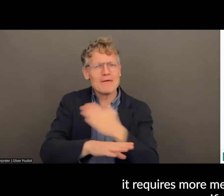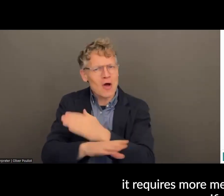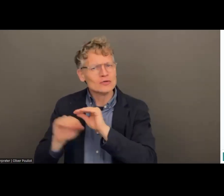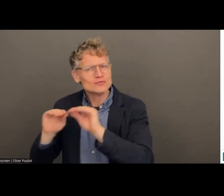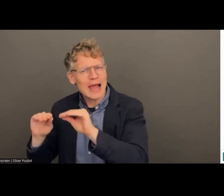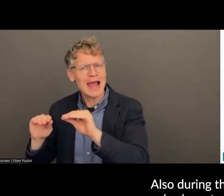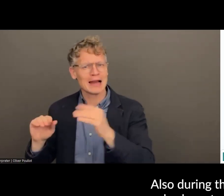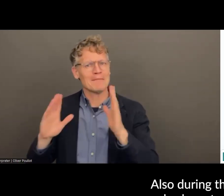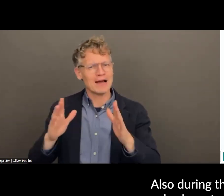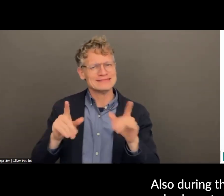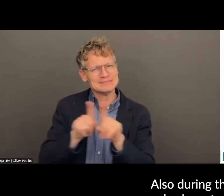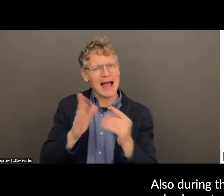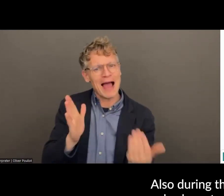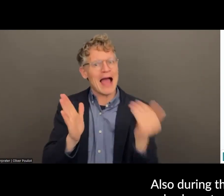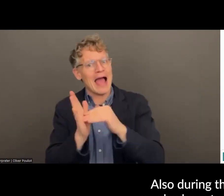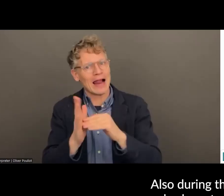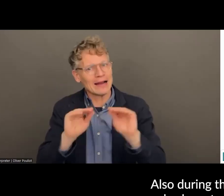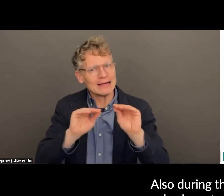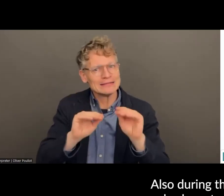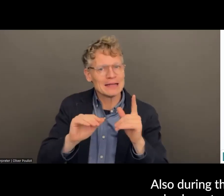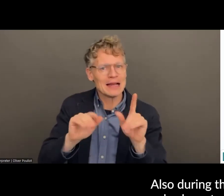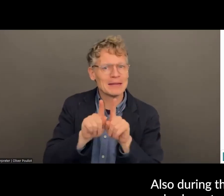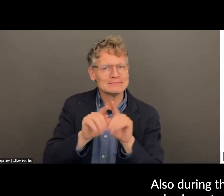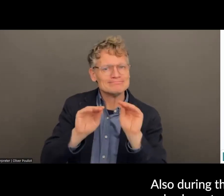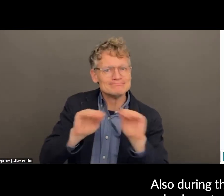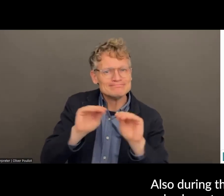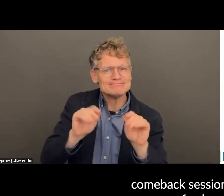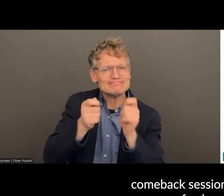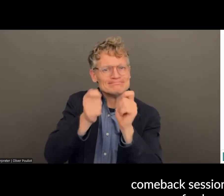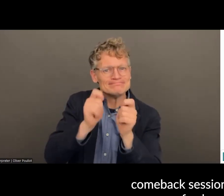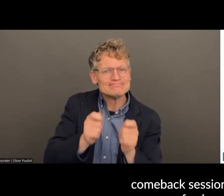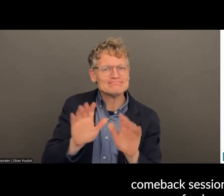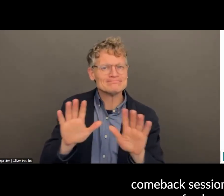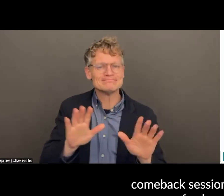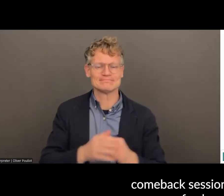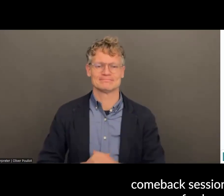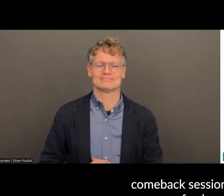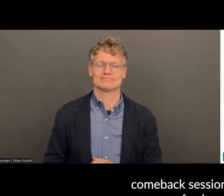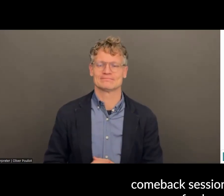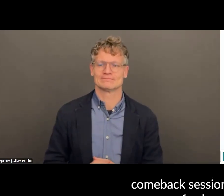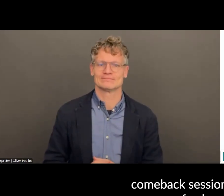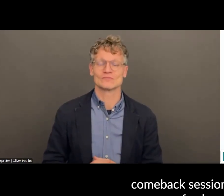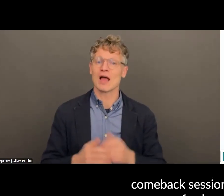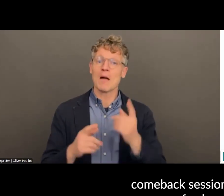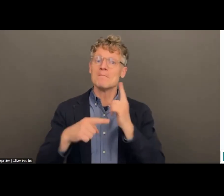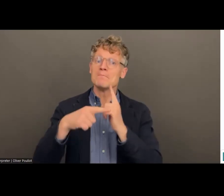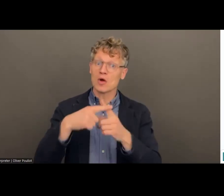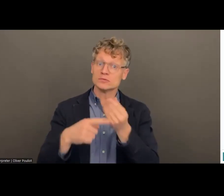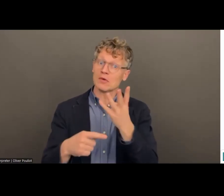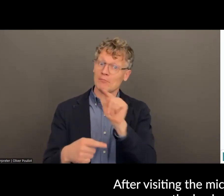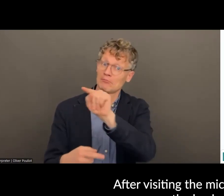specific area. Also, during this follow-up, we also have to introduce like comeback sessions, or we call them refresher